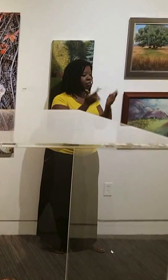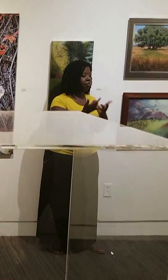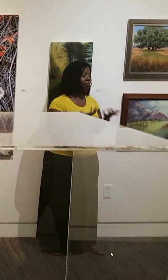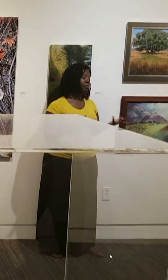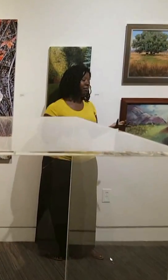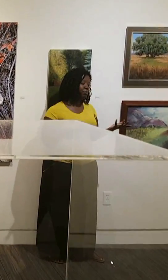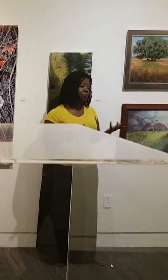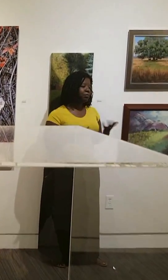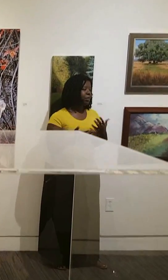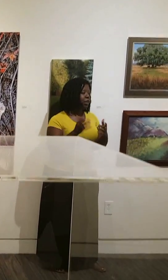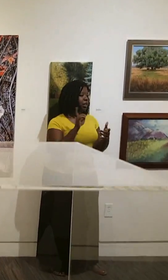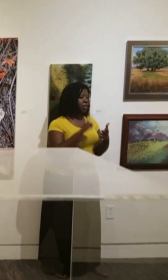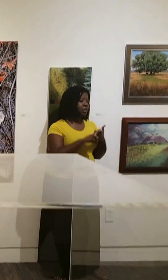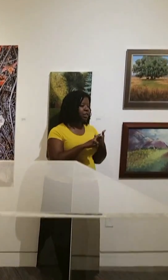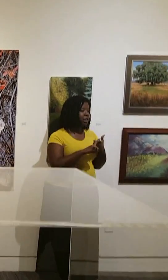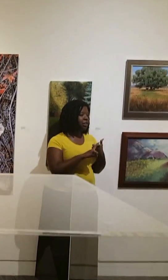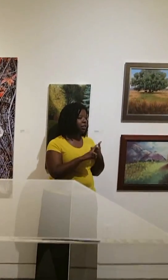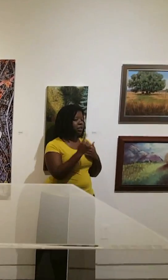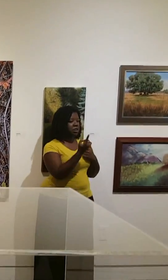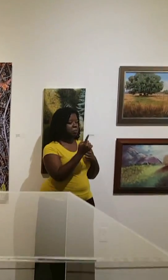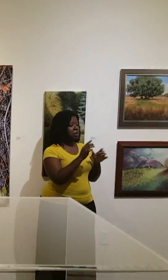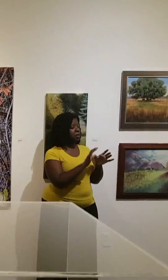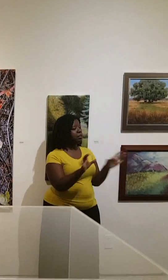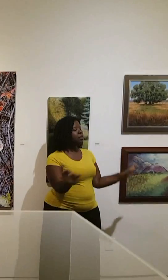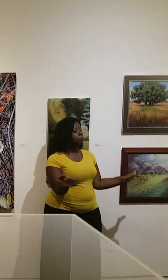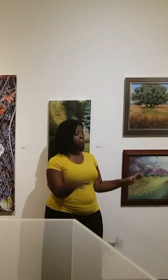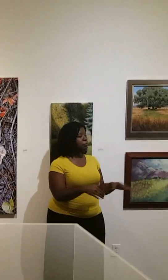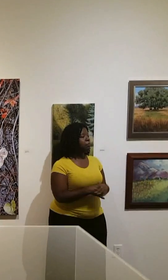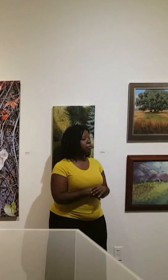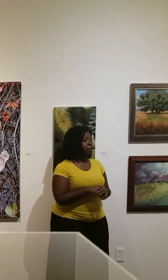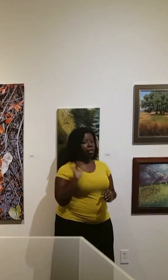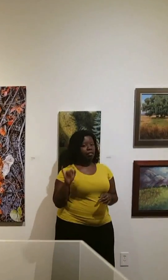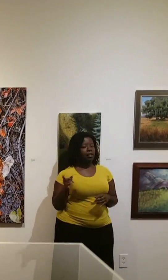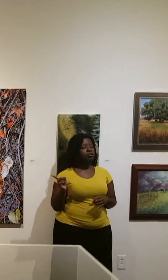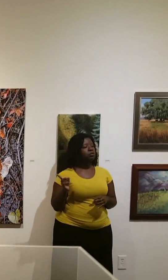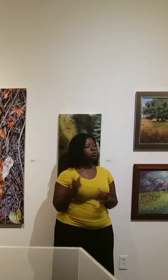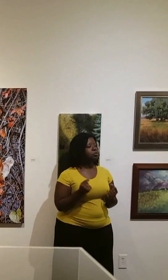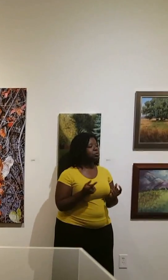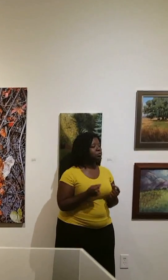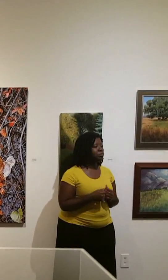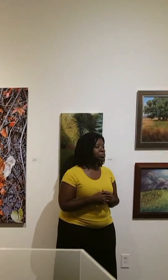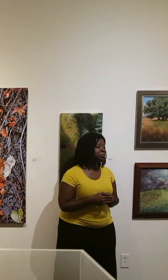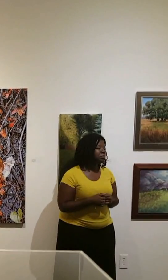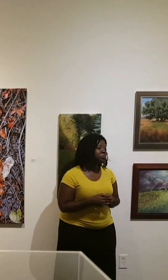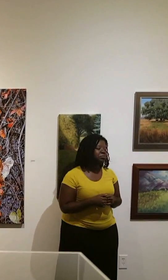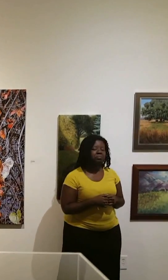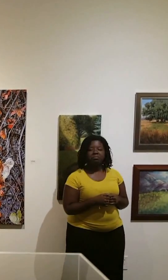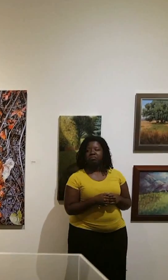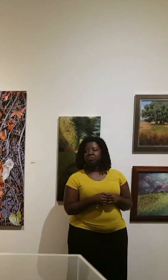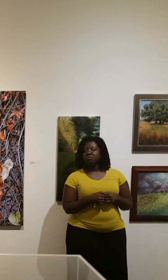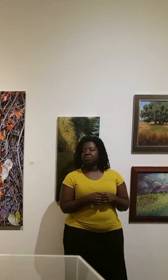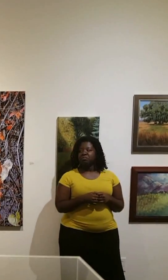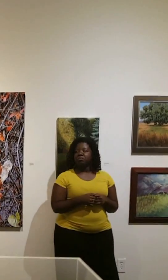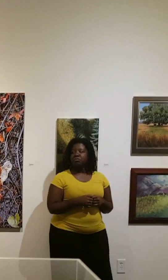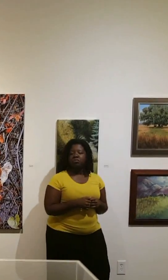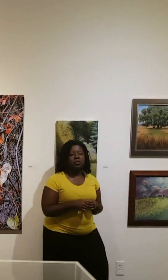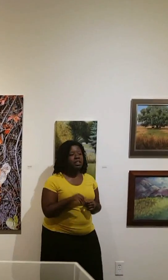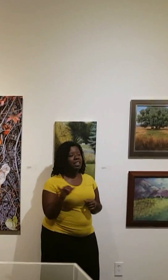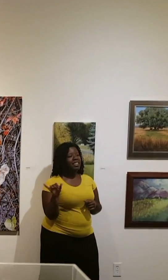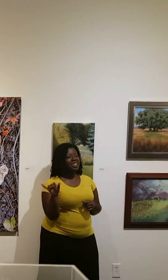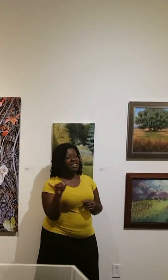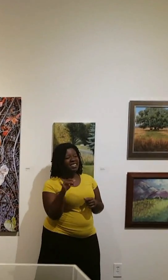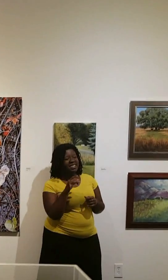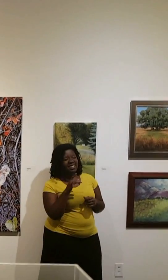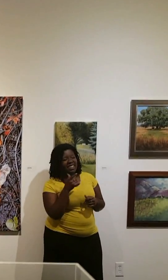crop until it becomes a thing that's separate. And that's what I do practically. And you'll see a resemblance to the one in the